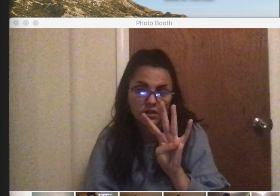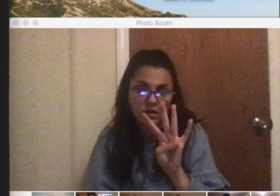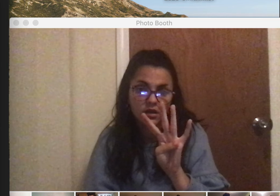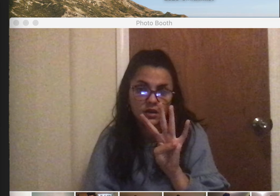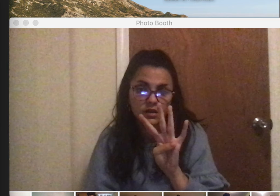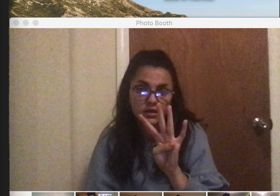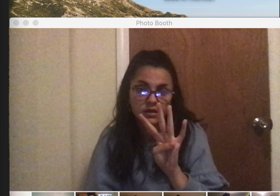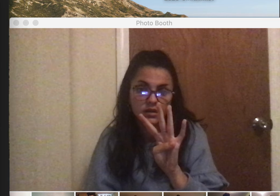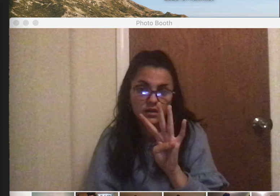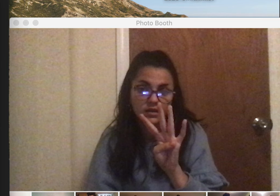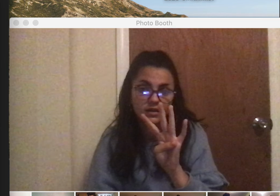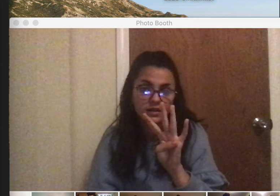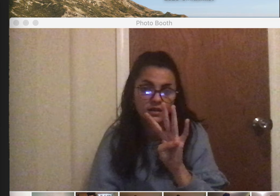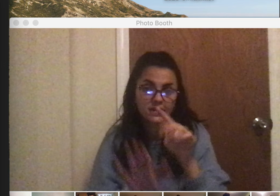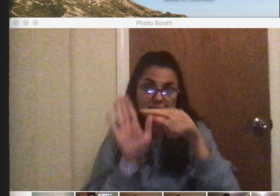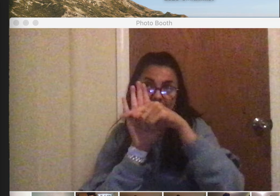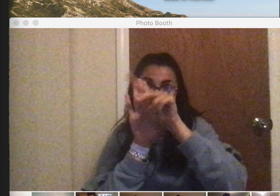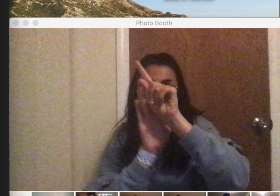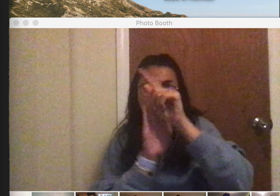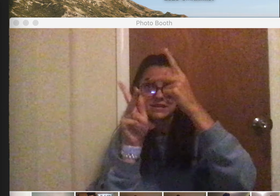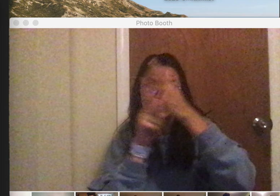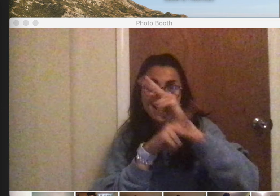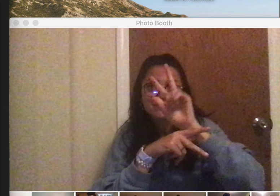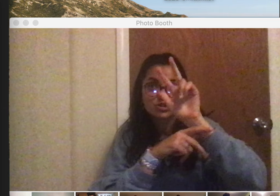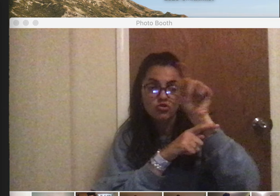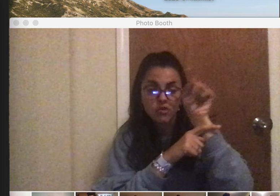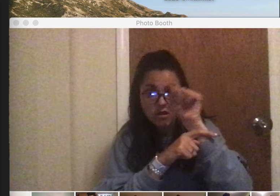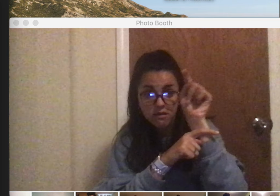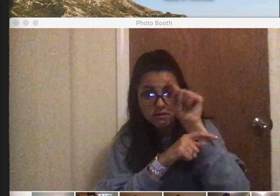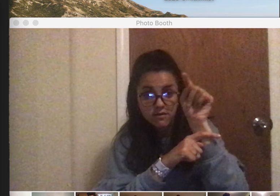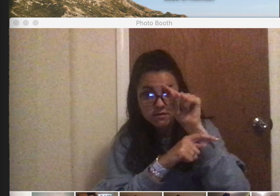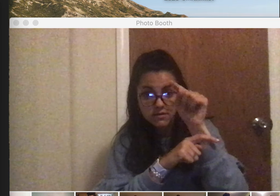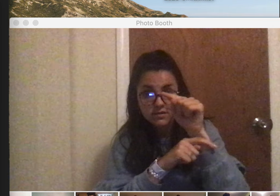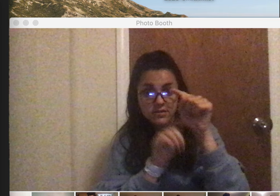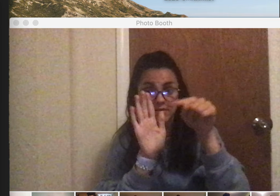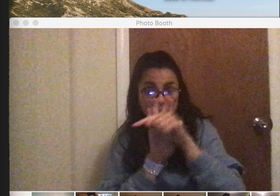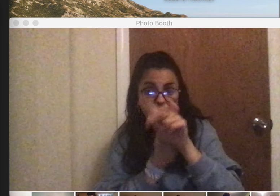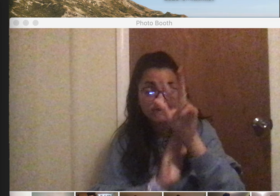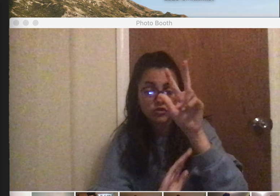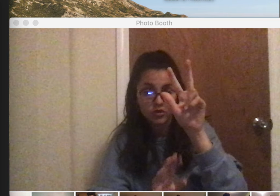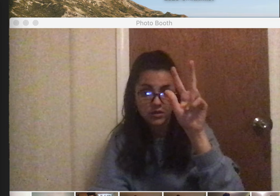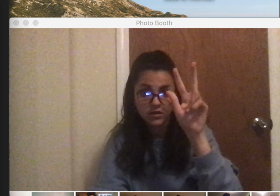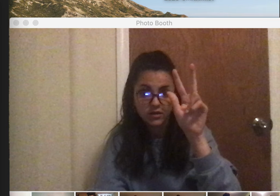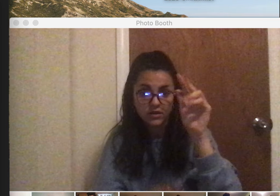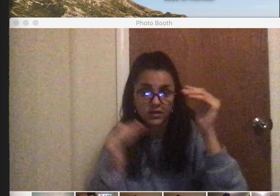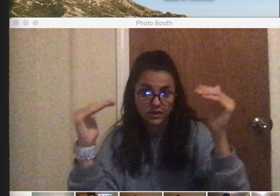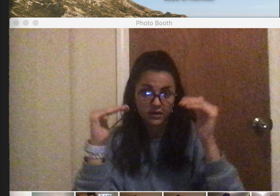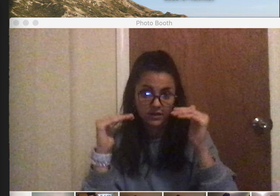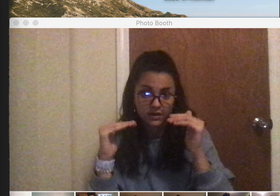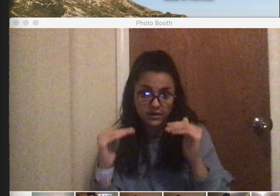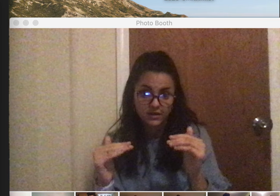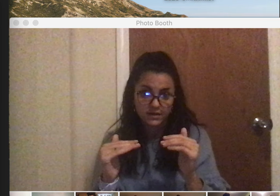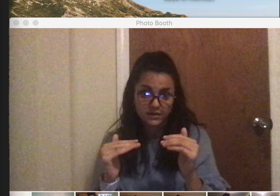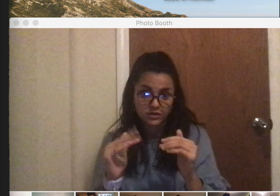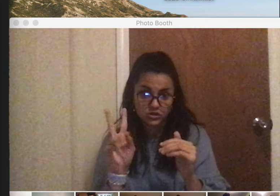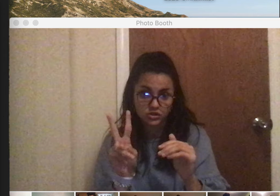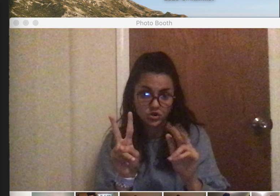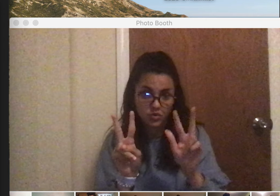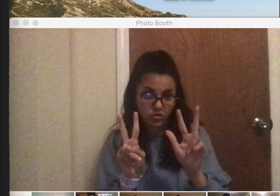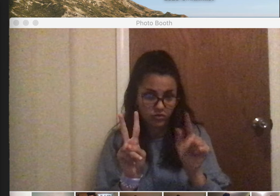I'm multiplying negative 1 and 3, so x to the negative third. And in the bottom, I'm multiplying 2 and 3 to